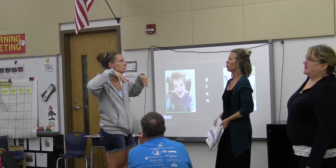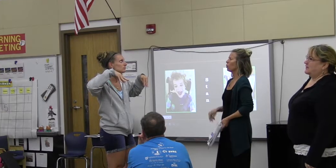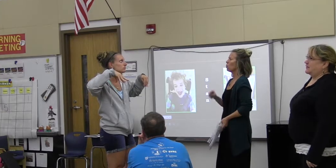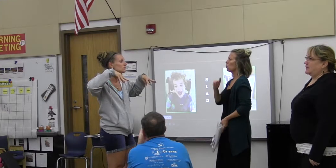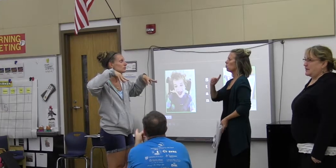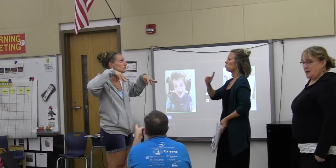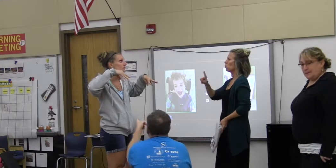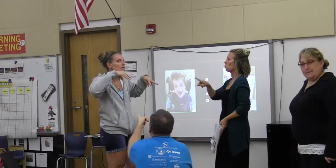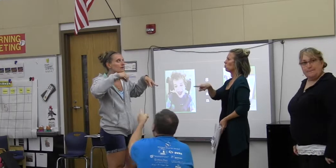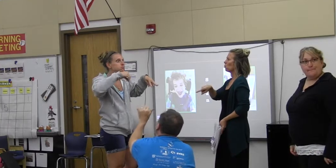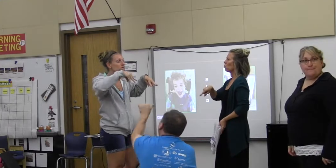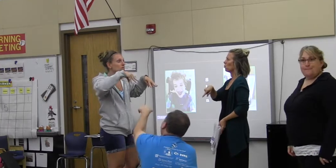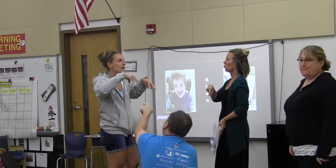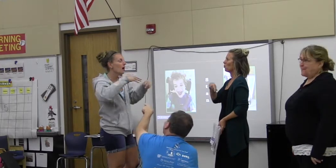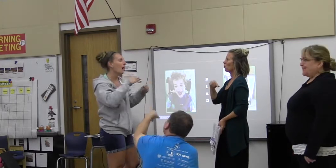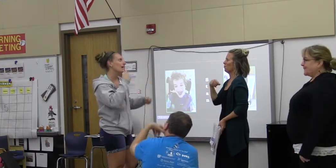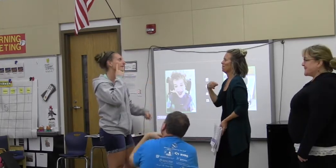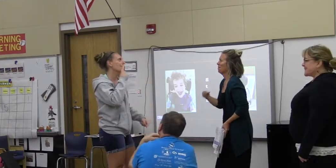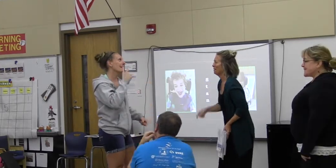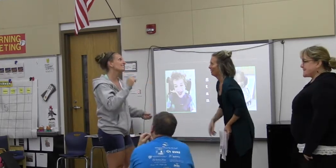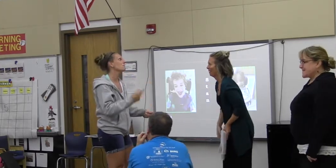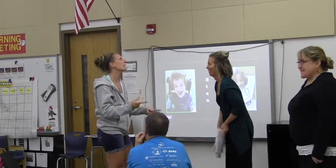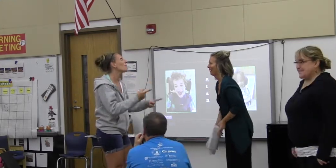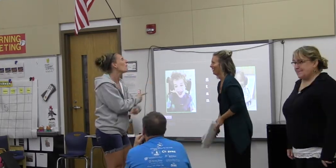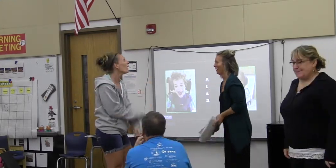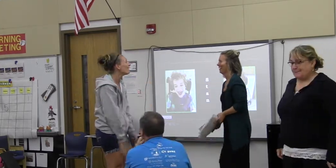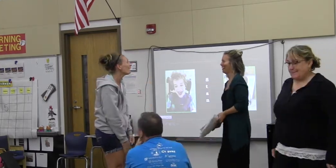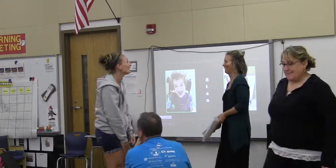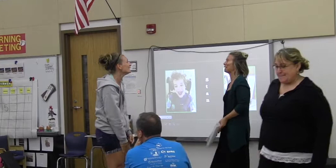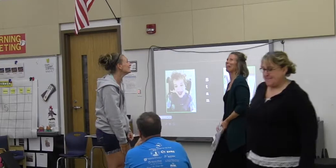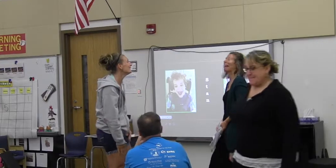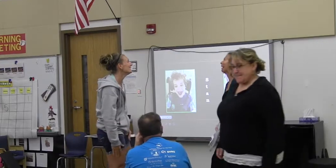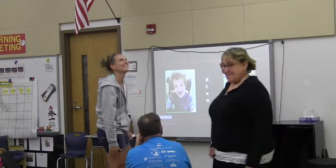Trying to interact.